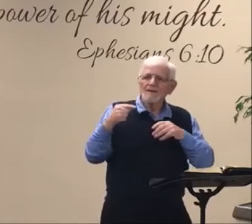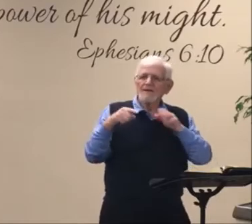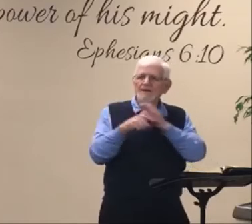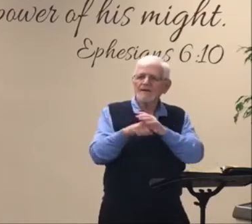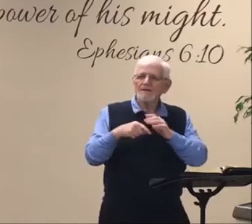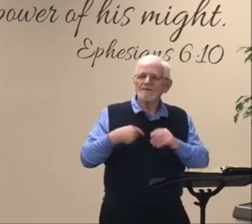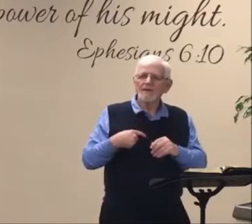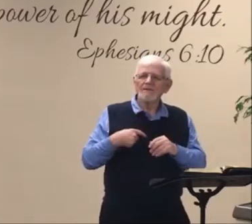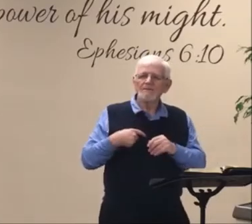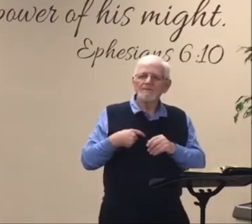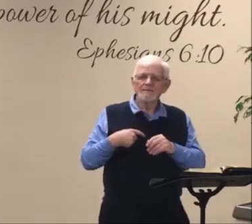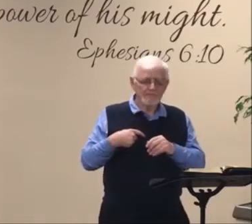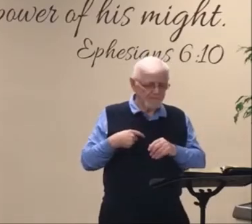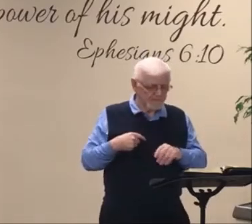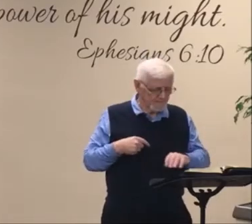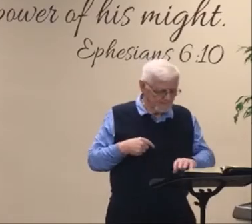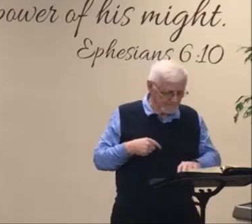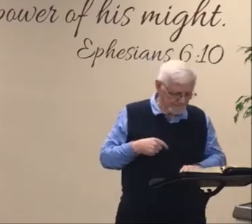mother with the children.